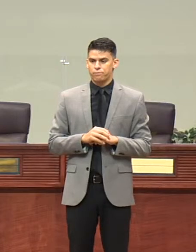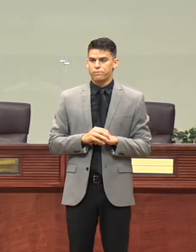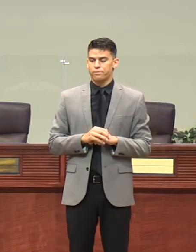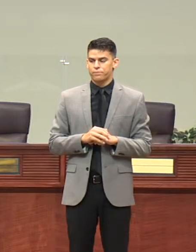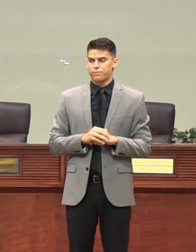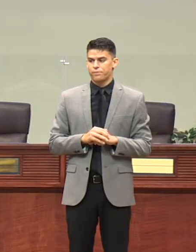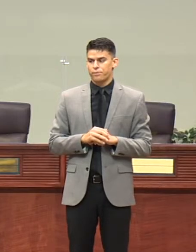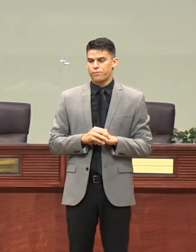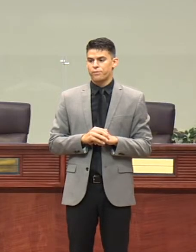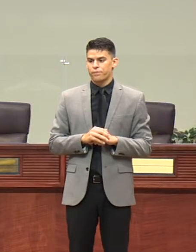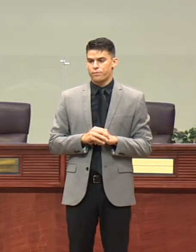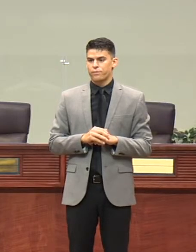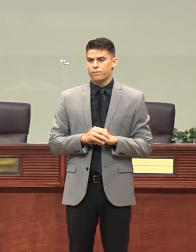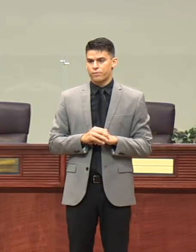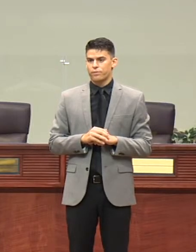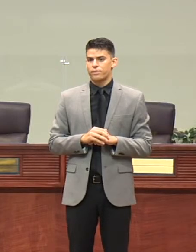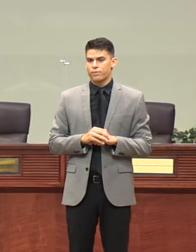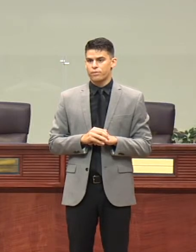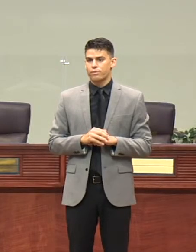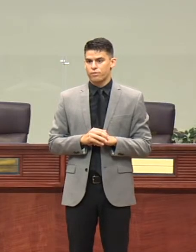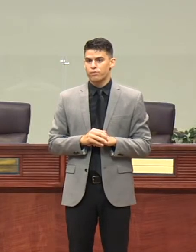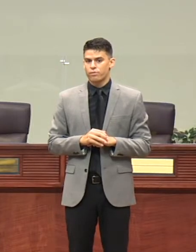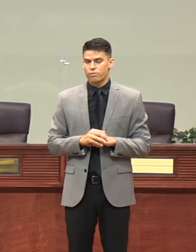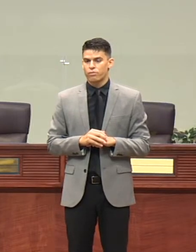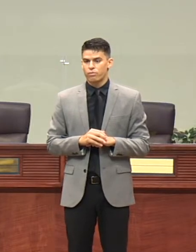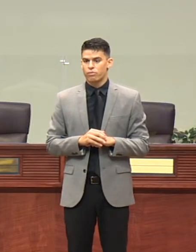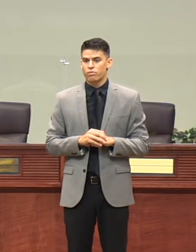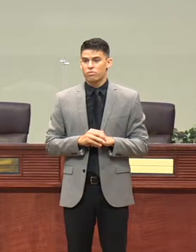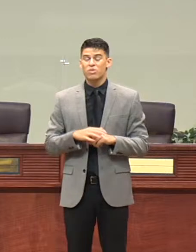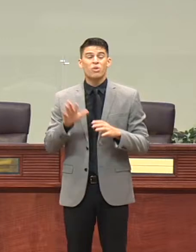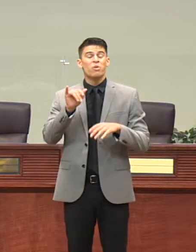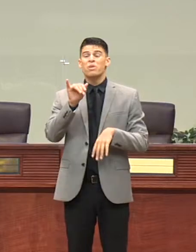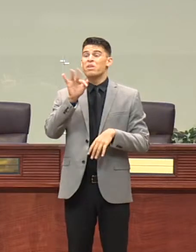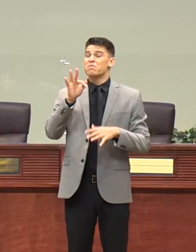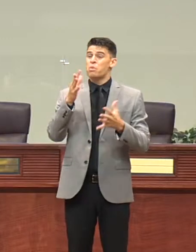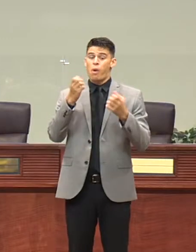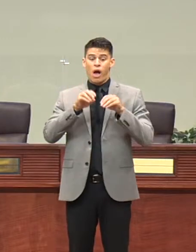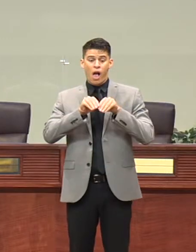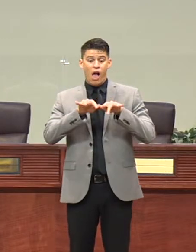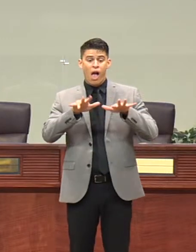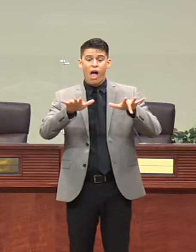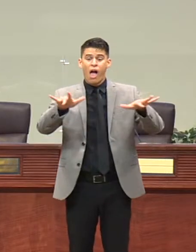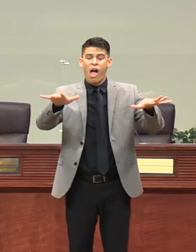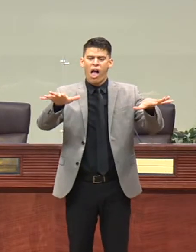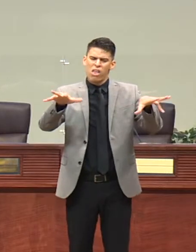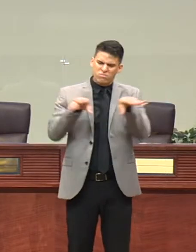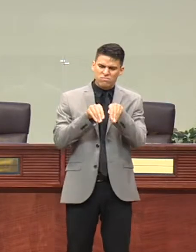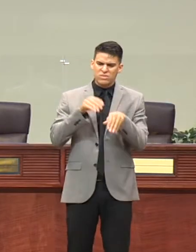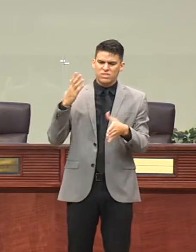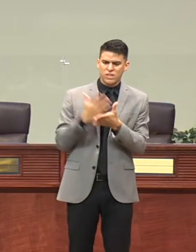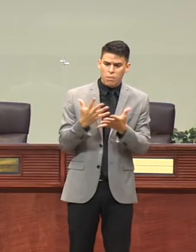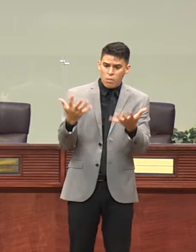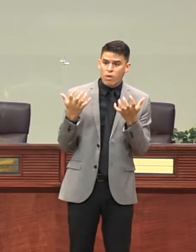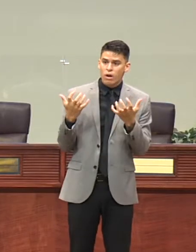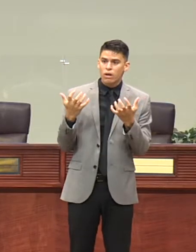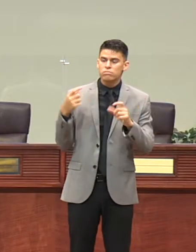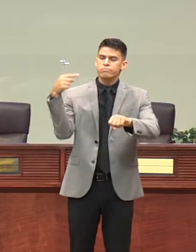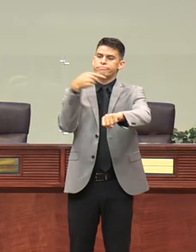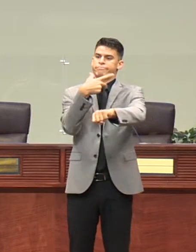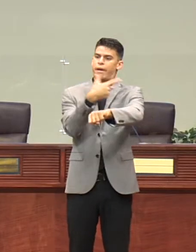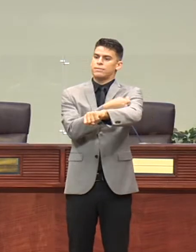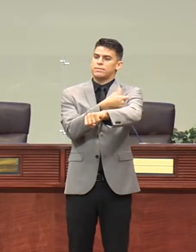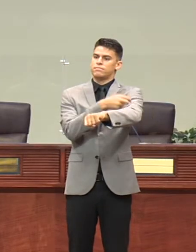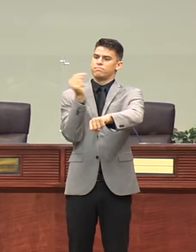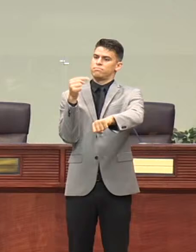intervention that is going to take us off this train. The mask, the washing your hands, keeping your